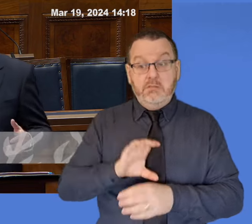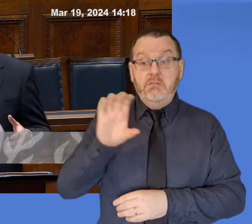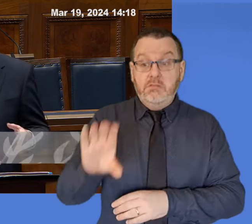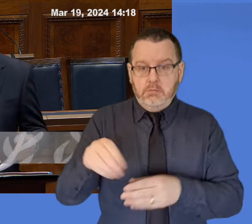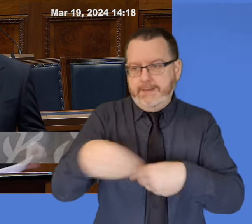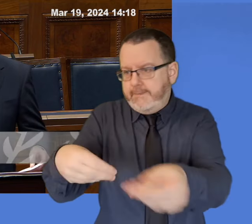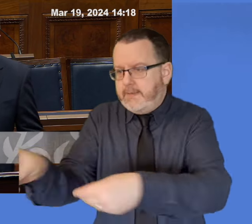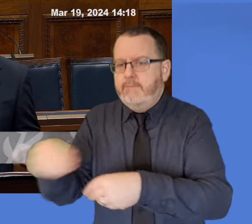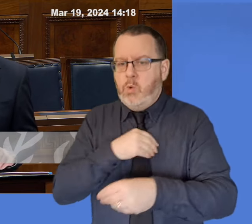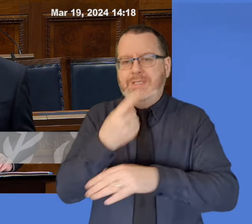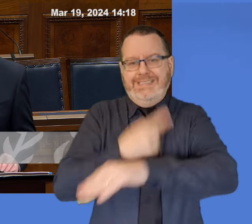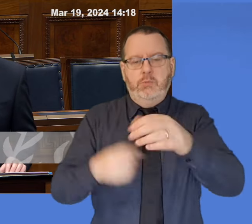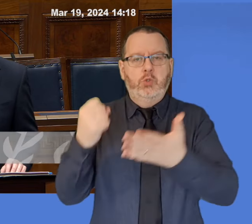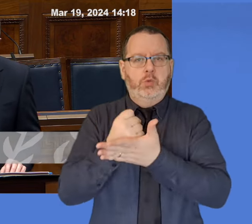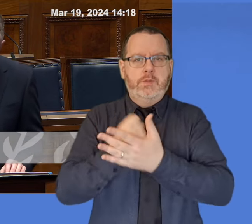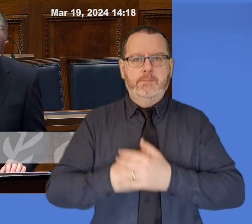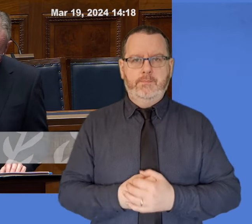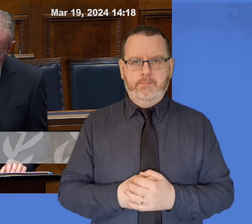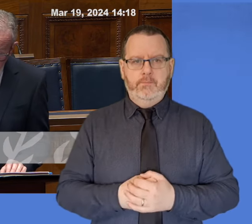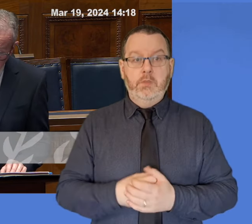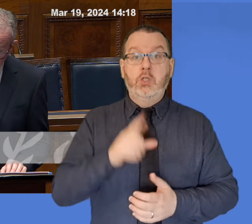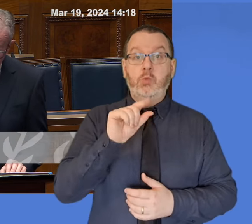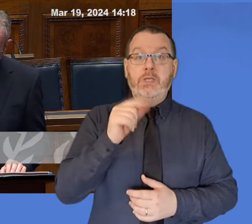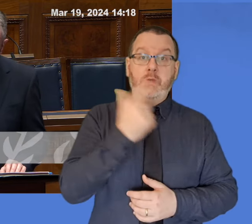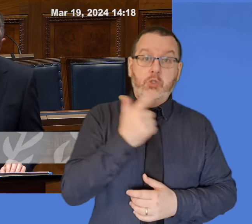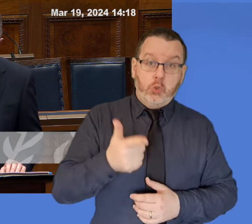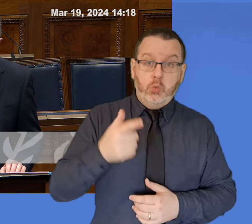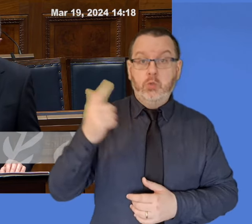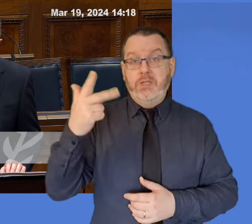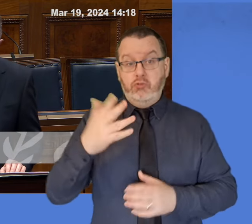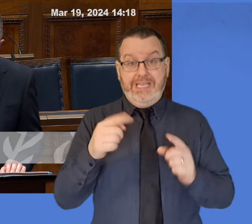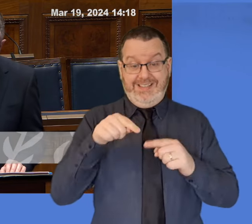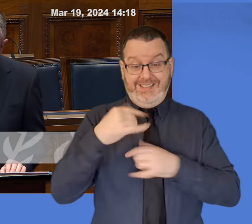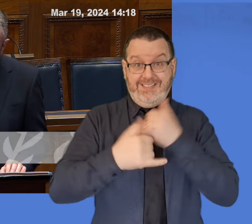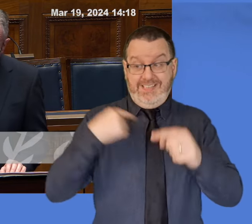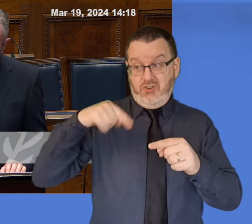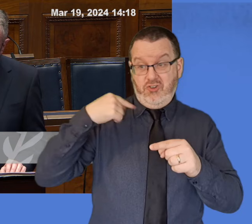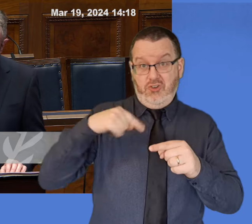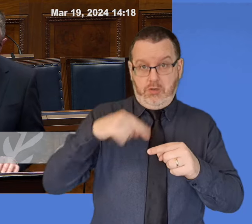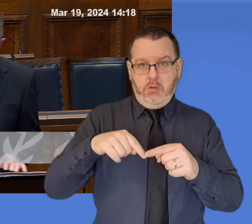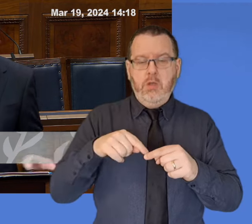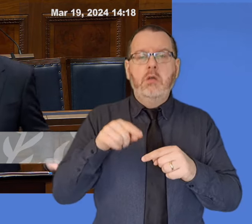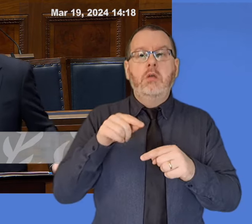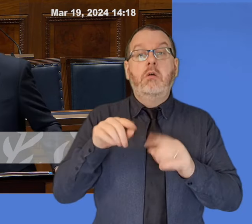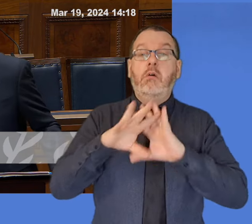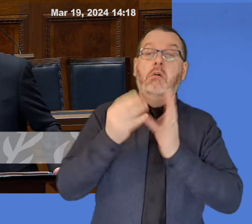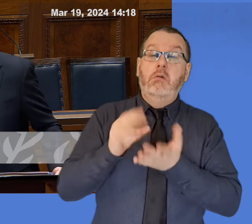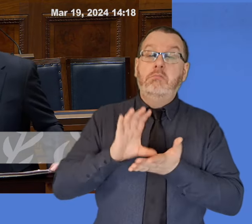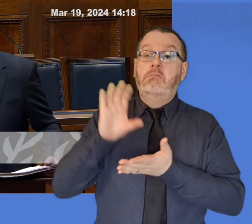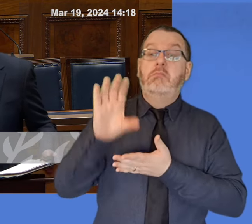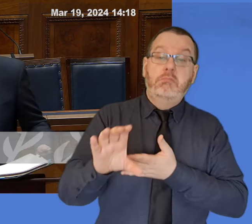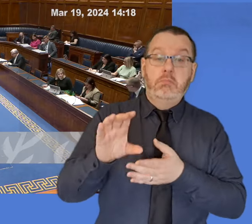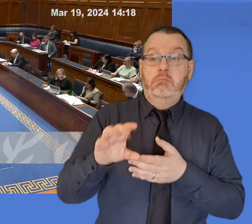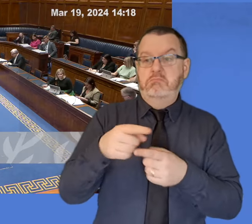with disability. Within the 22-23 academic year, further education student support measures supported close to 13,000